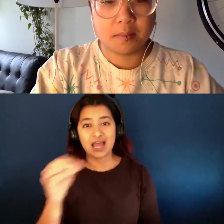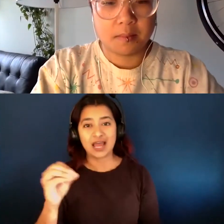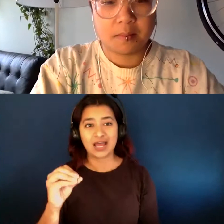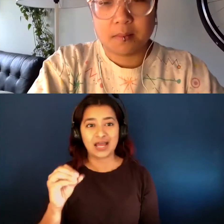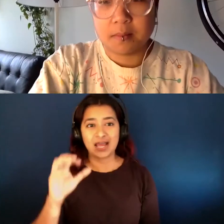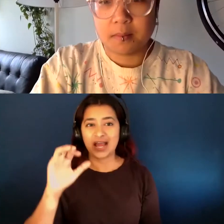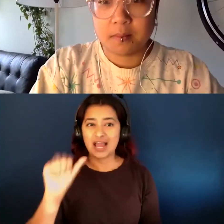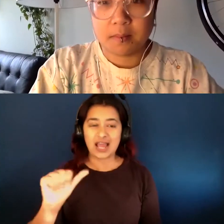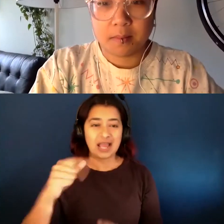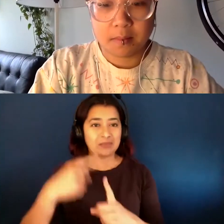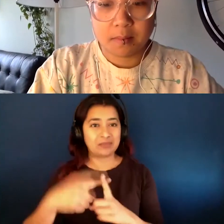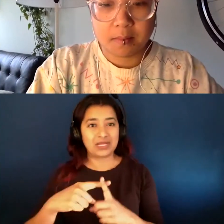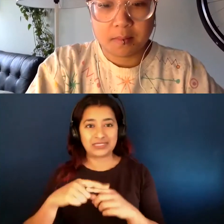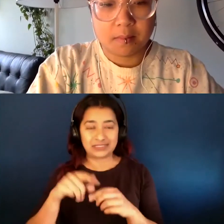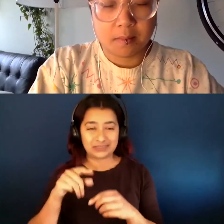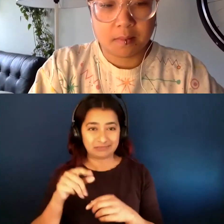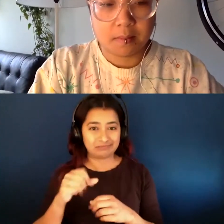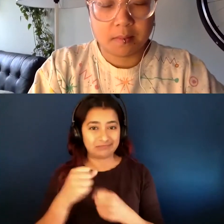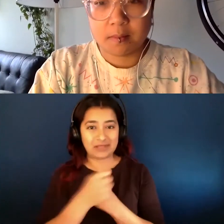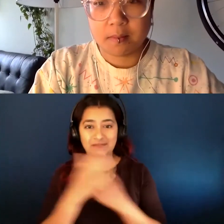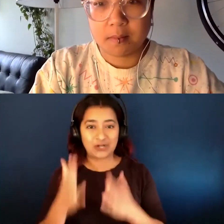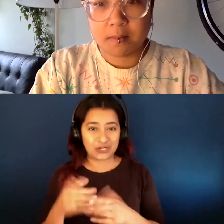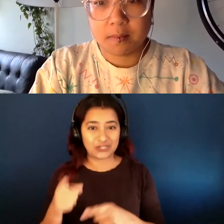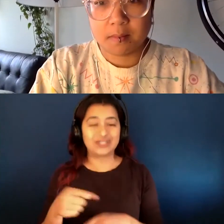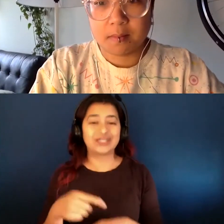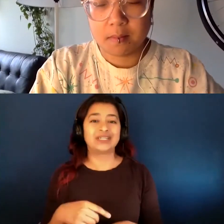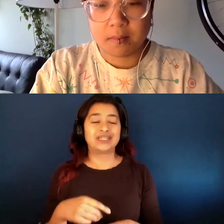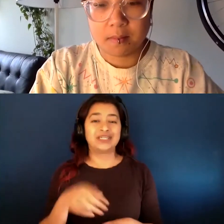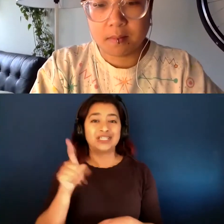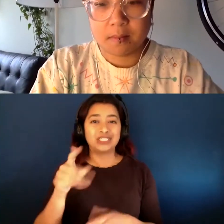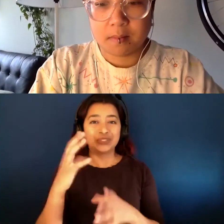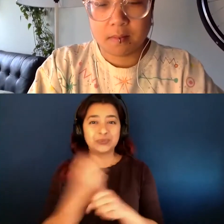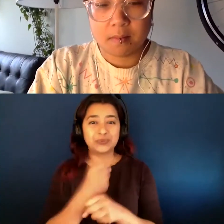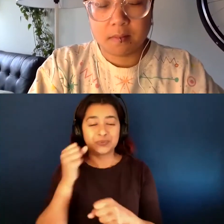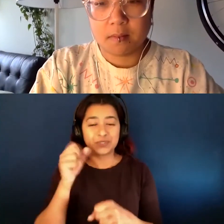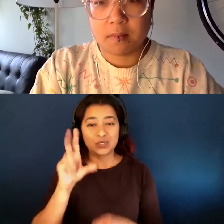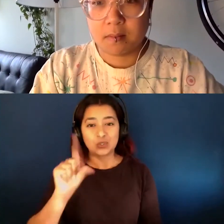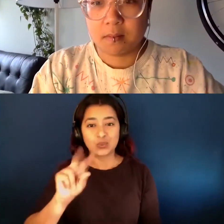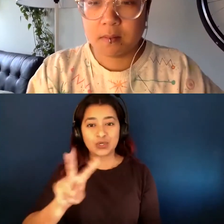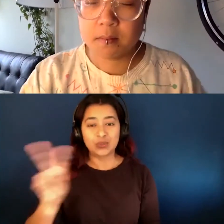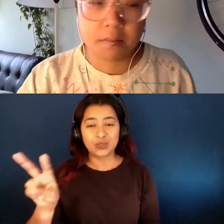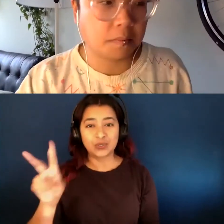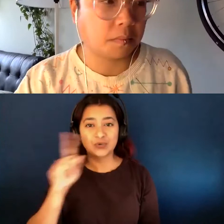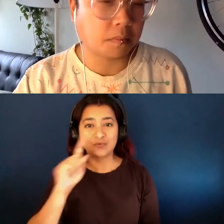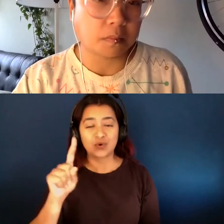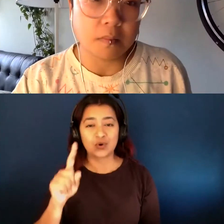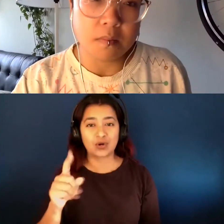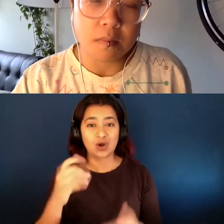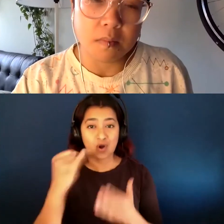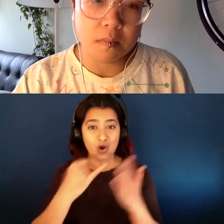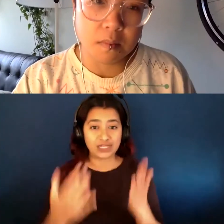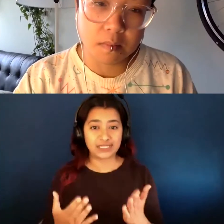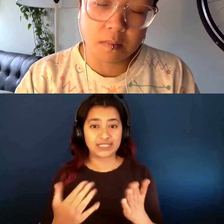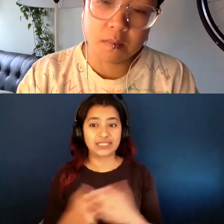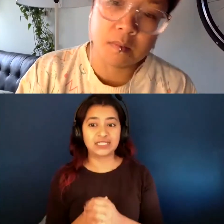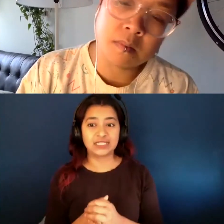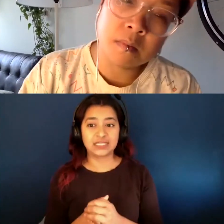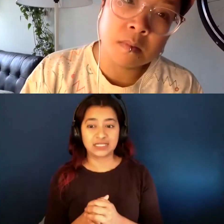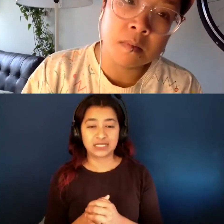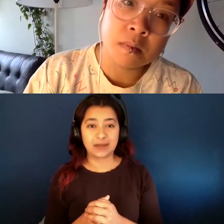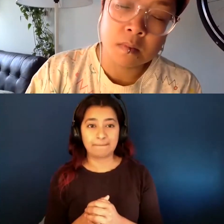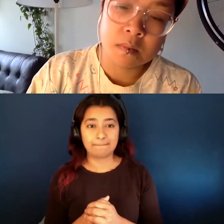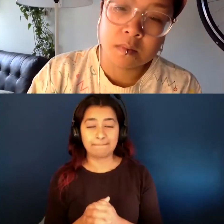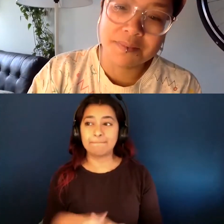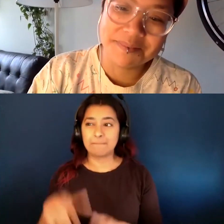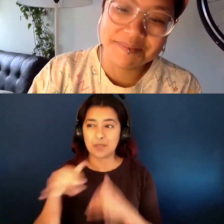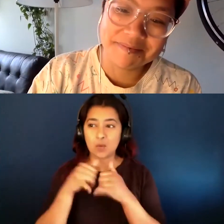napper. They are the winner of the 2022 Foundation for Contemporary Arts Cy Twombly Award